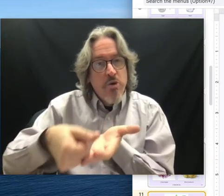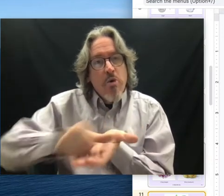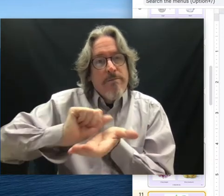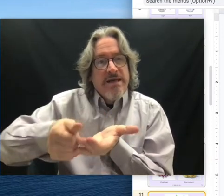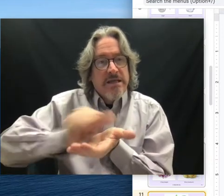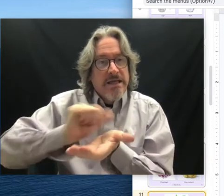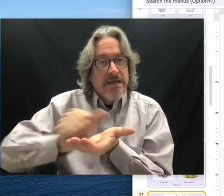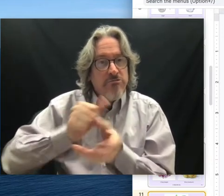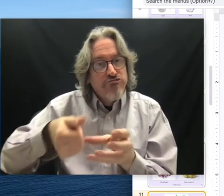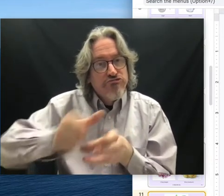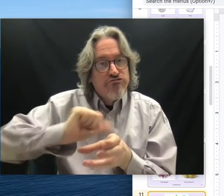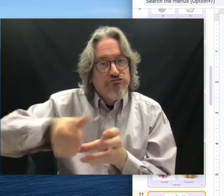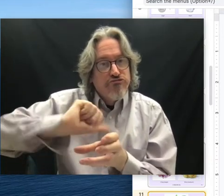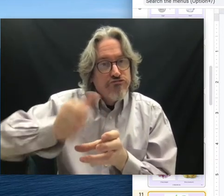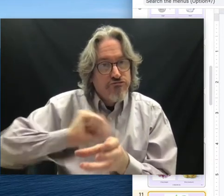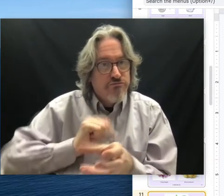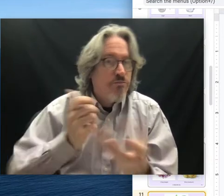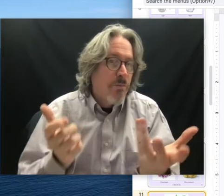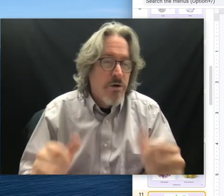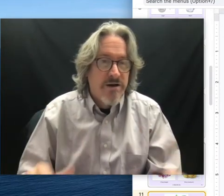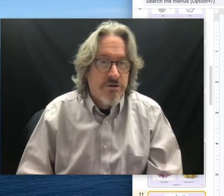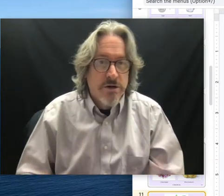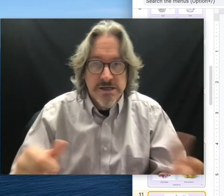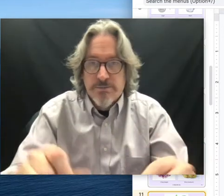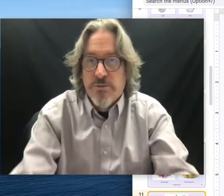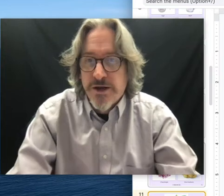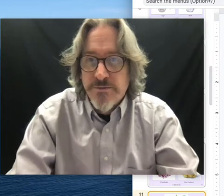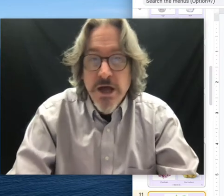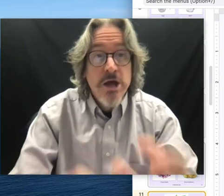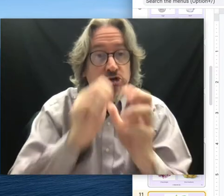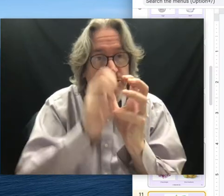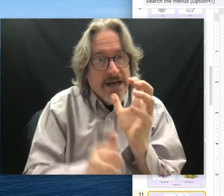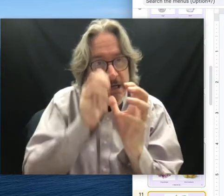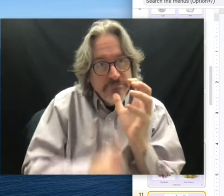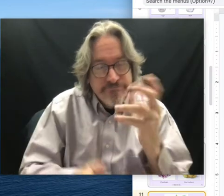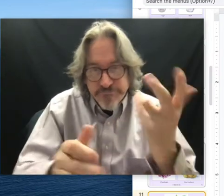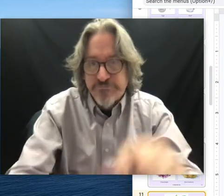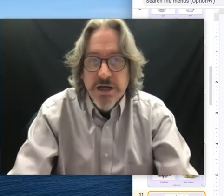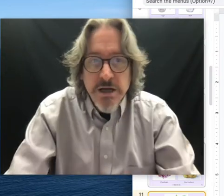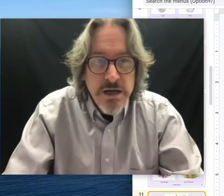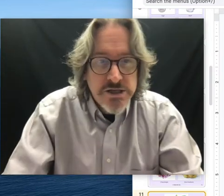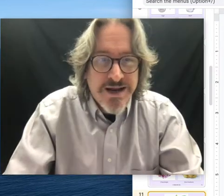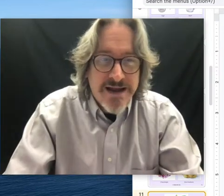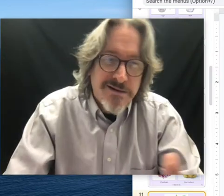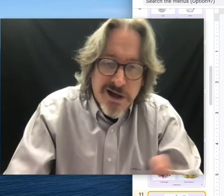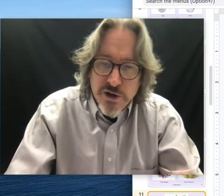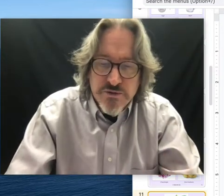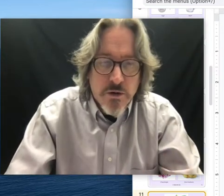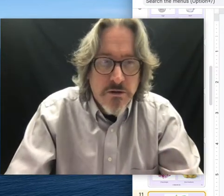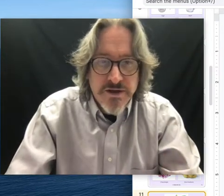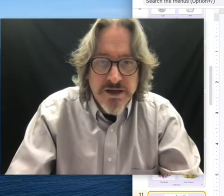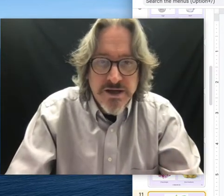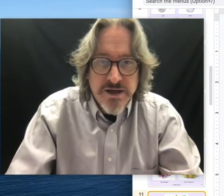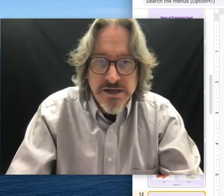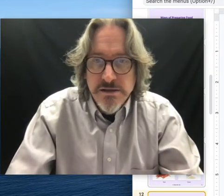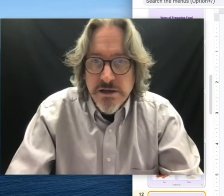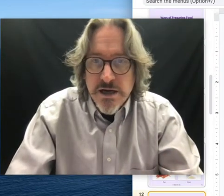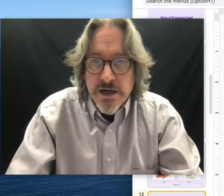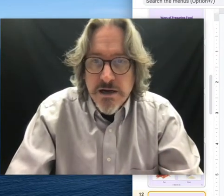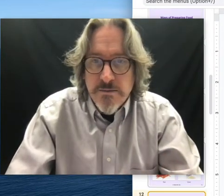out or peel in, whatever is appropriate. Grating. So again, I'll go through all